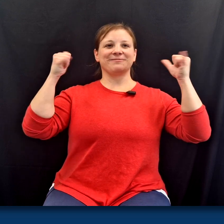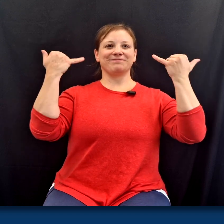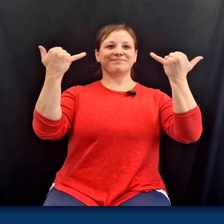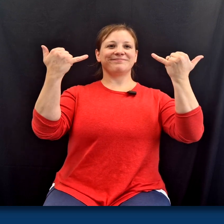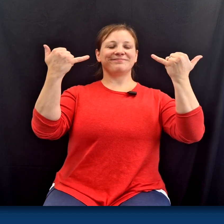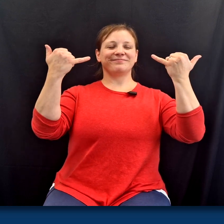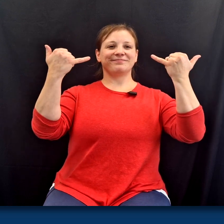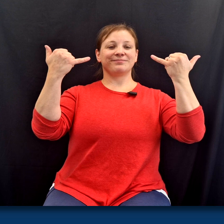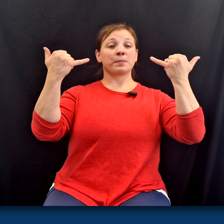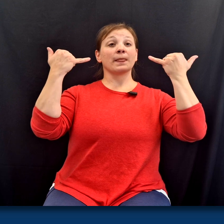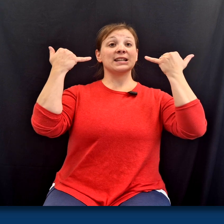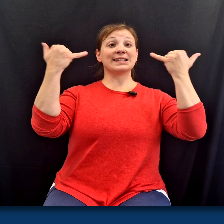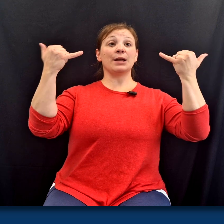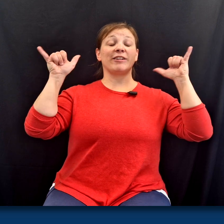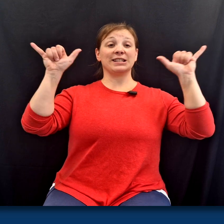Celebrate.